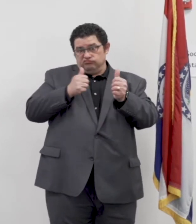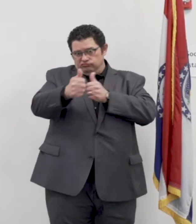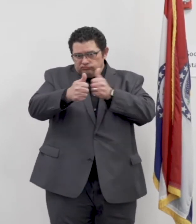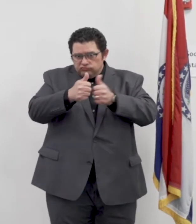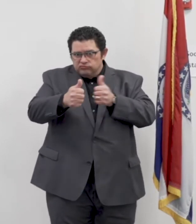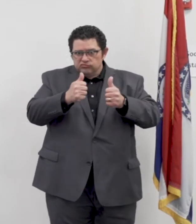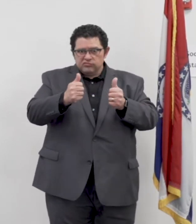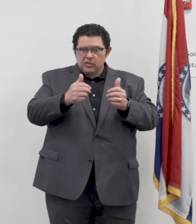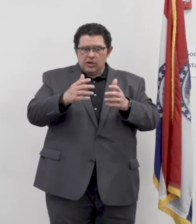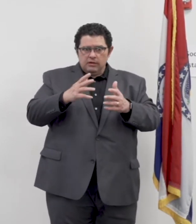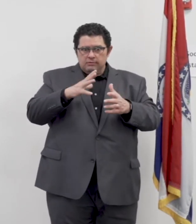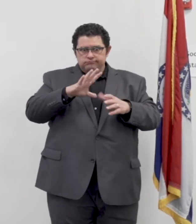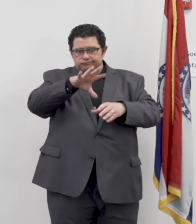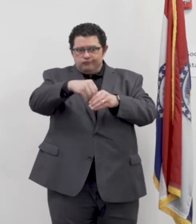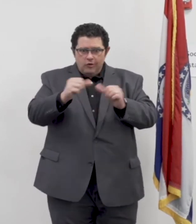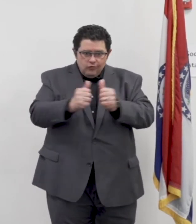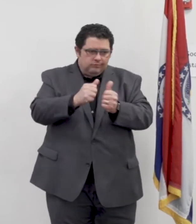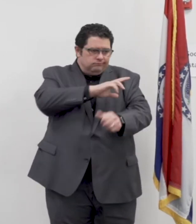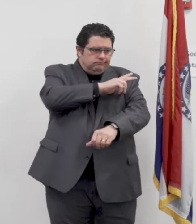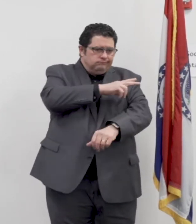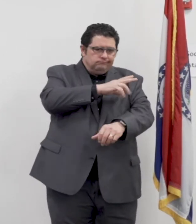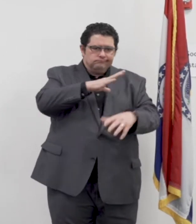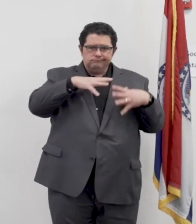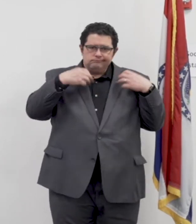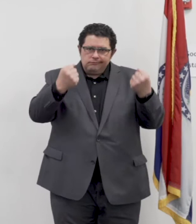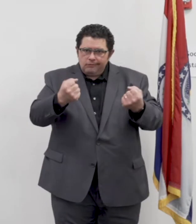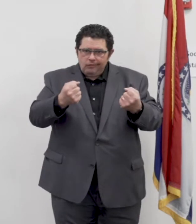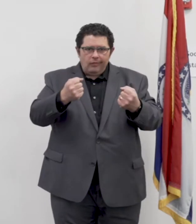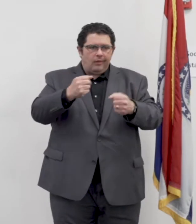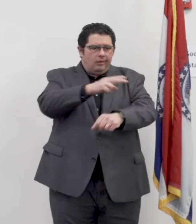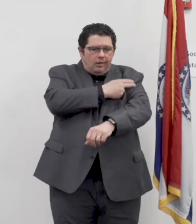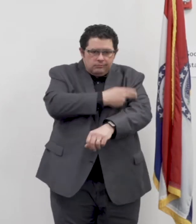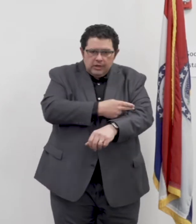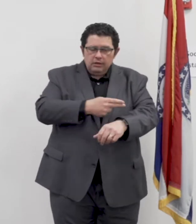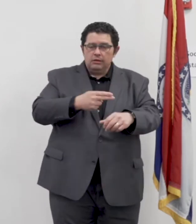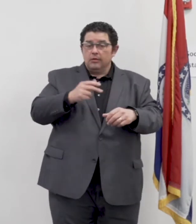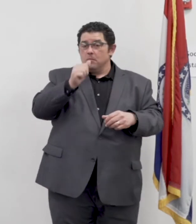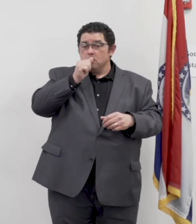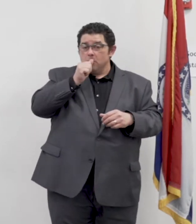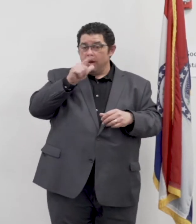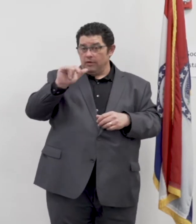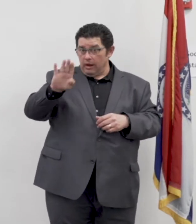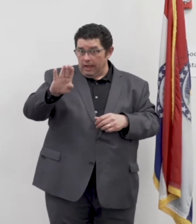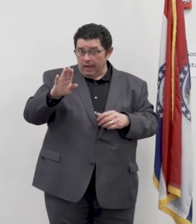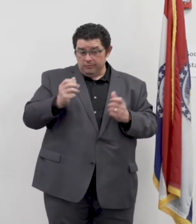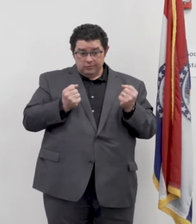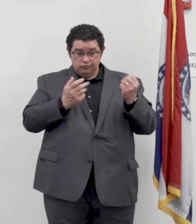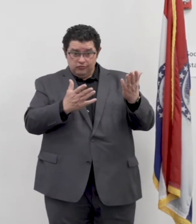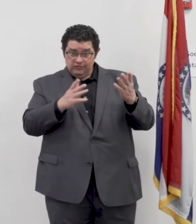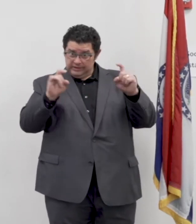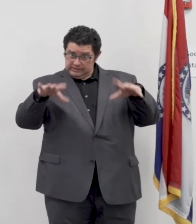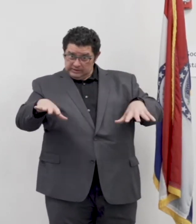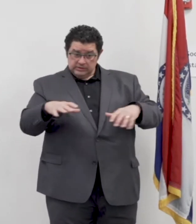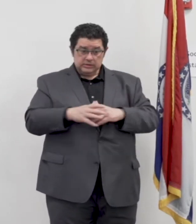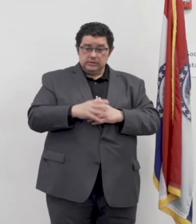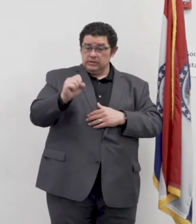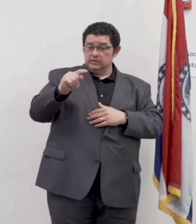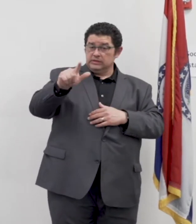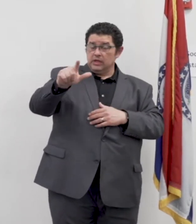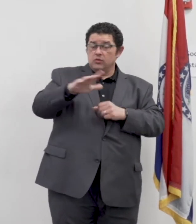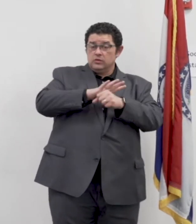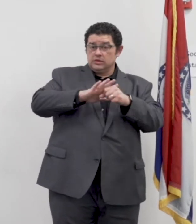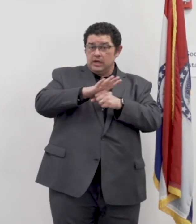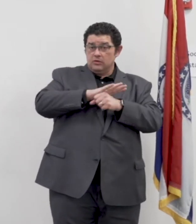health systems, our federal qualified health centers, there are private labs who are providing testing. St. Louis County Department of Public